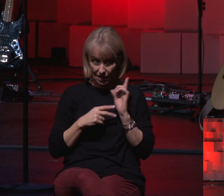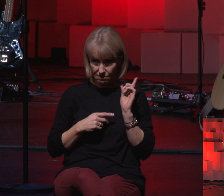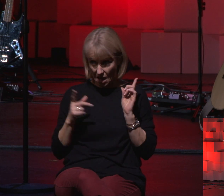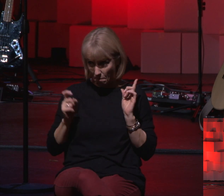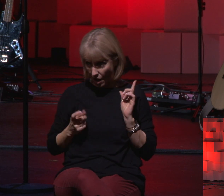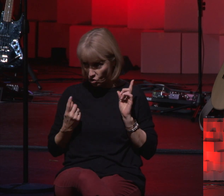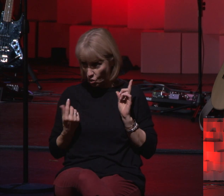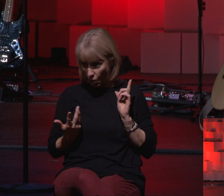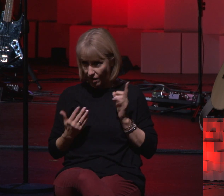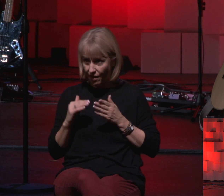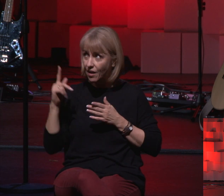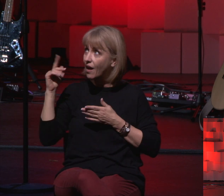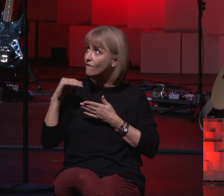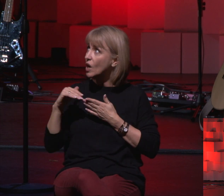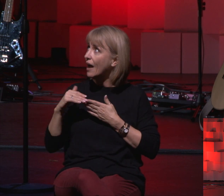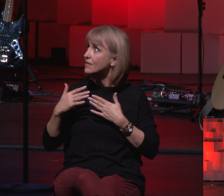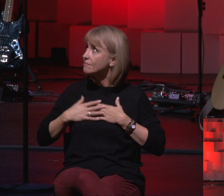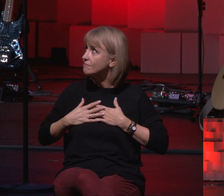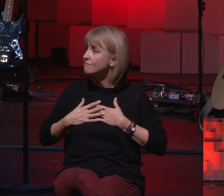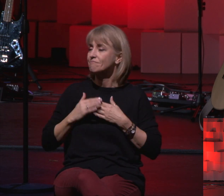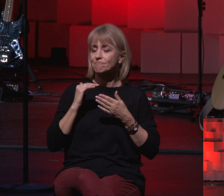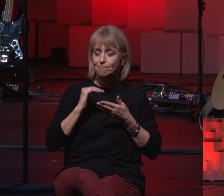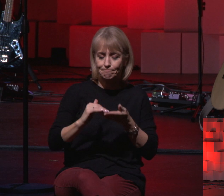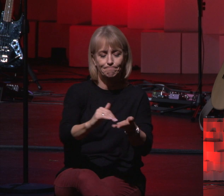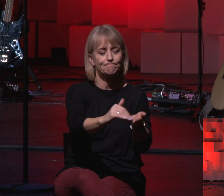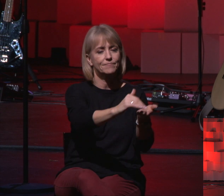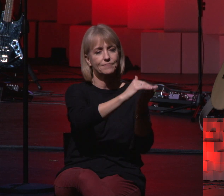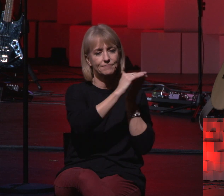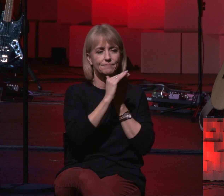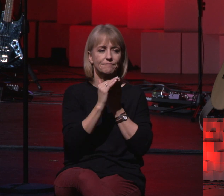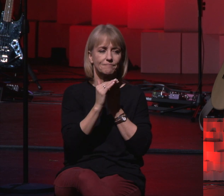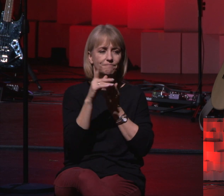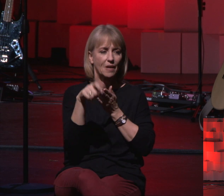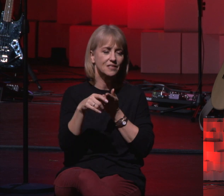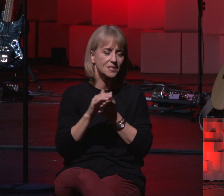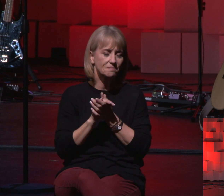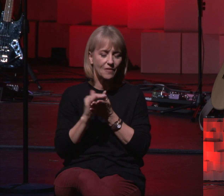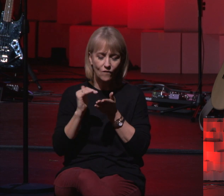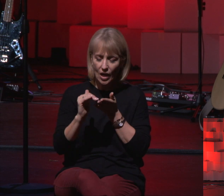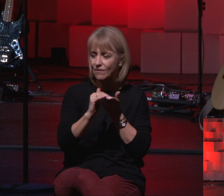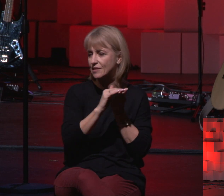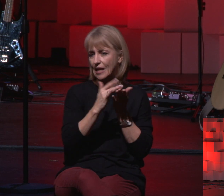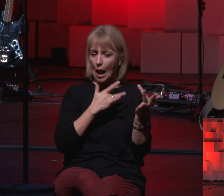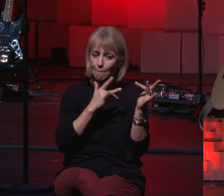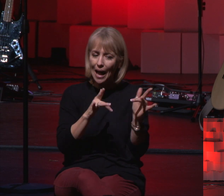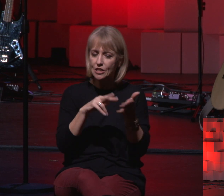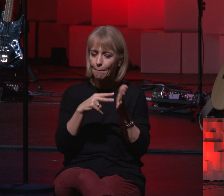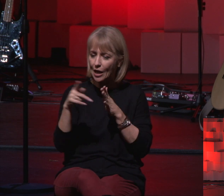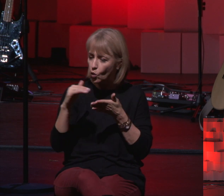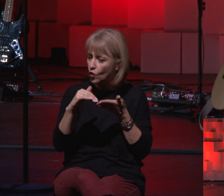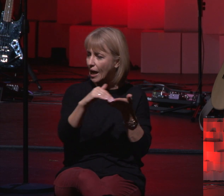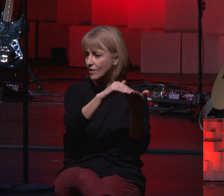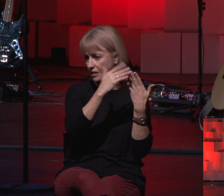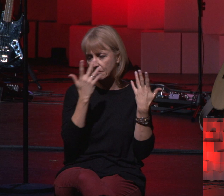Forgiving the same way God forgives us. So that compassion, giving forgiveness to people who are hurting and